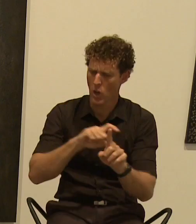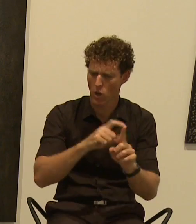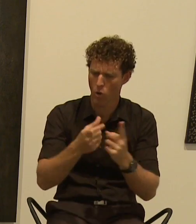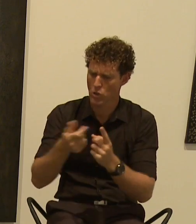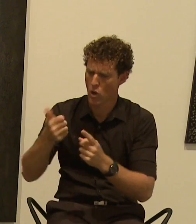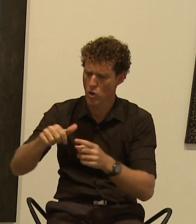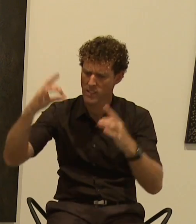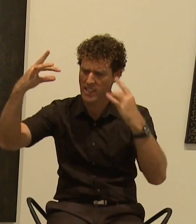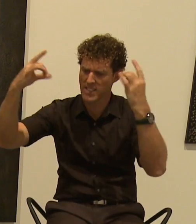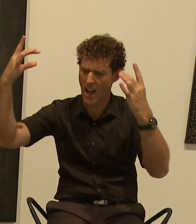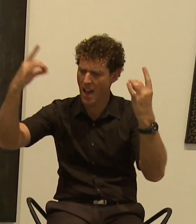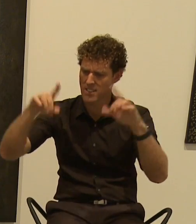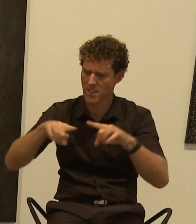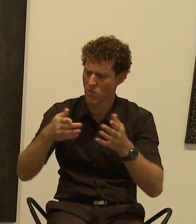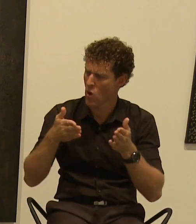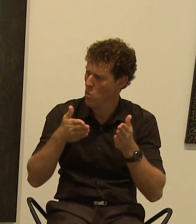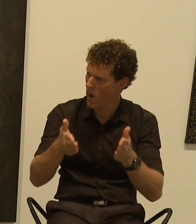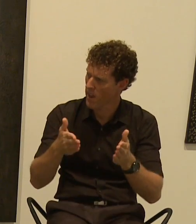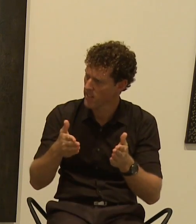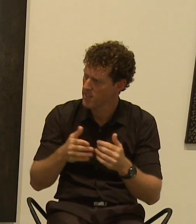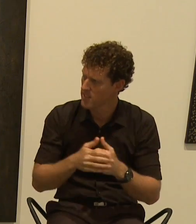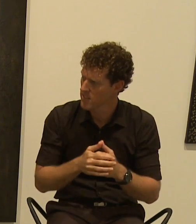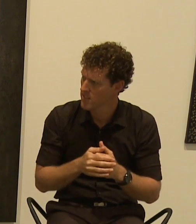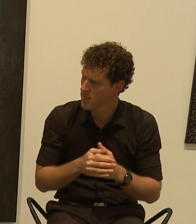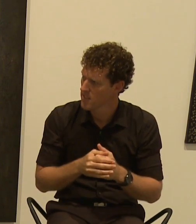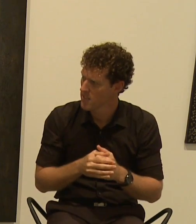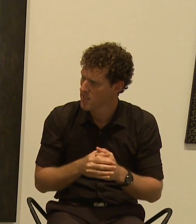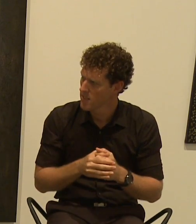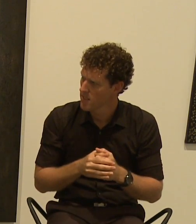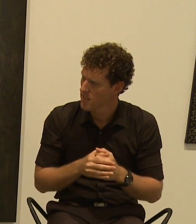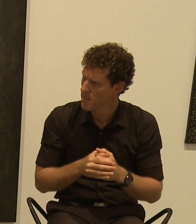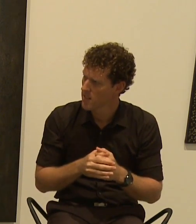different ways, but often for the same reasons. Yeah.